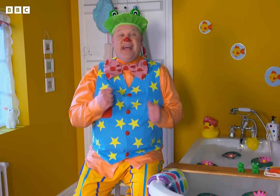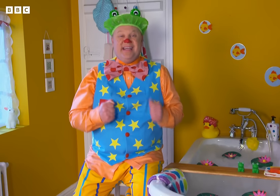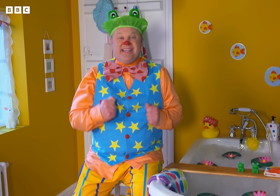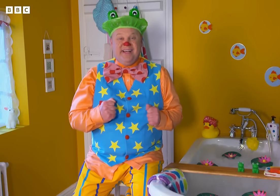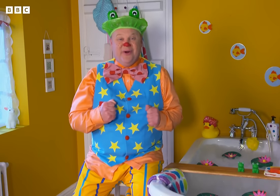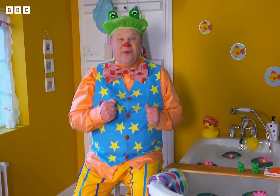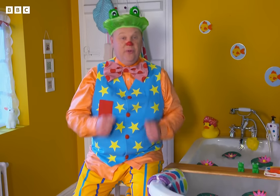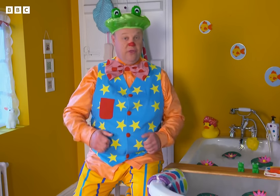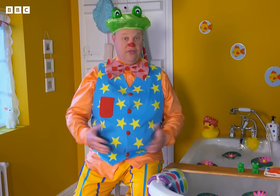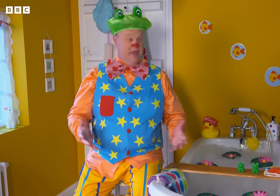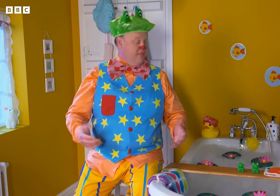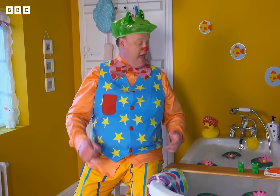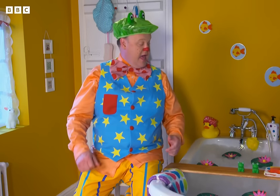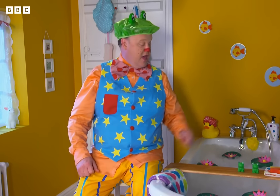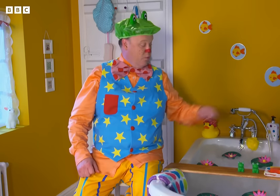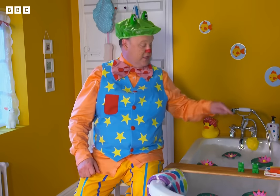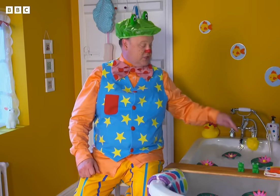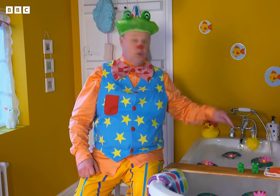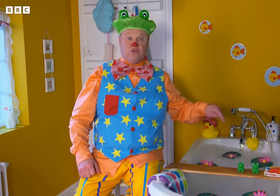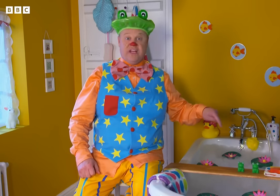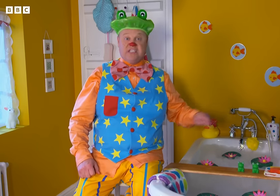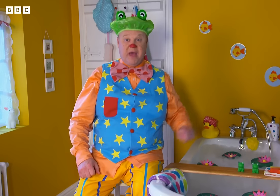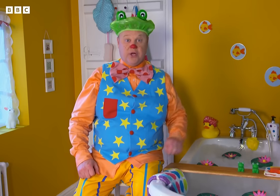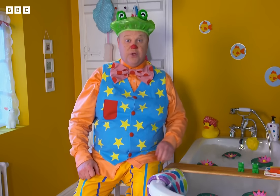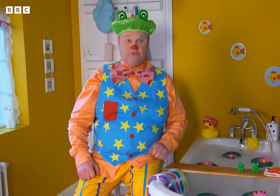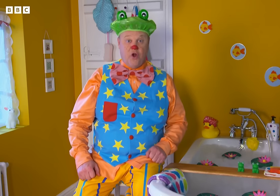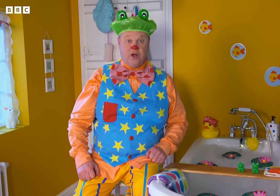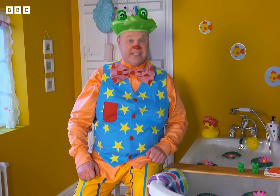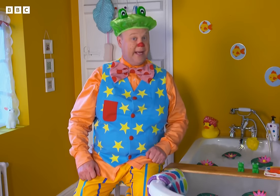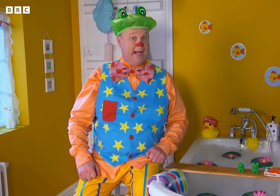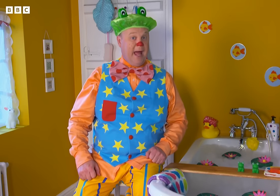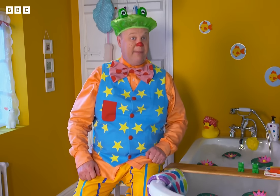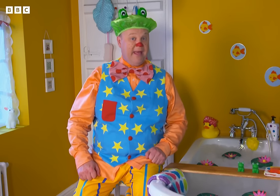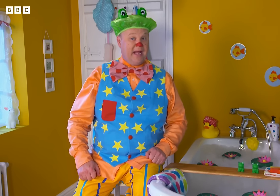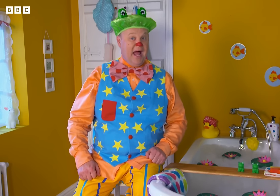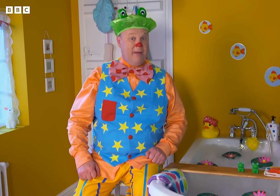nice and cool. Then there were two green speckled frogs. Glub, glub!